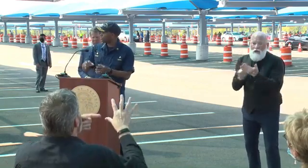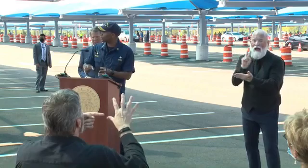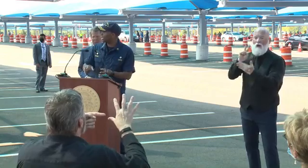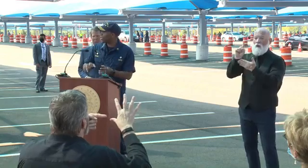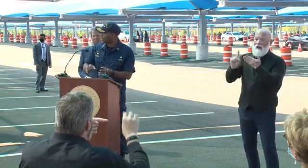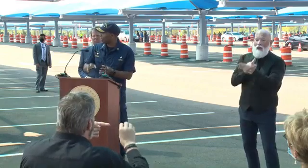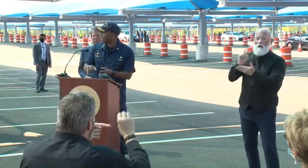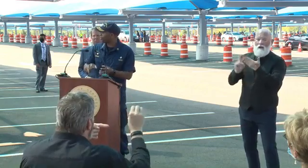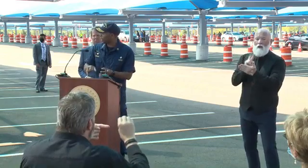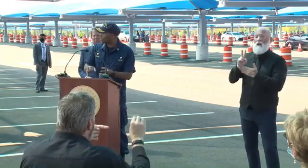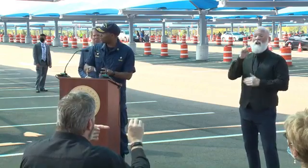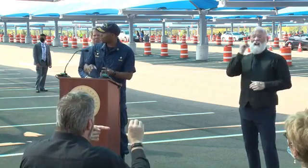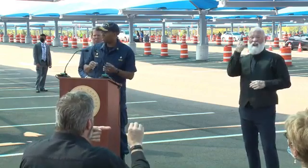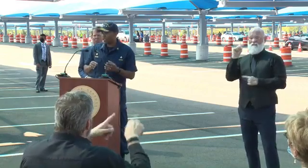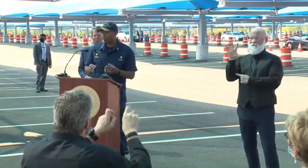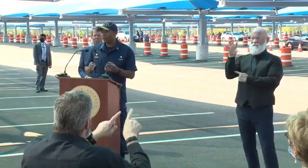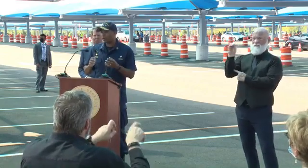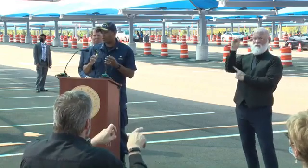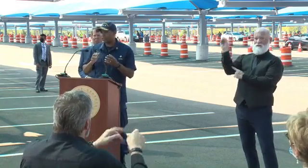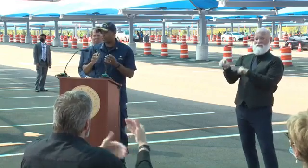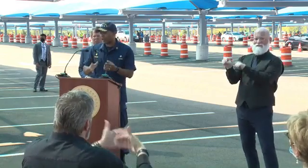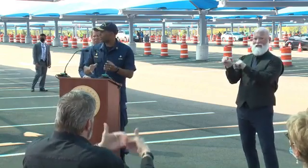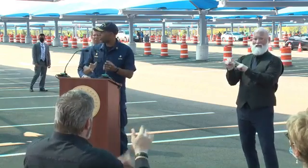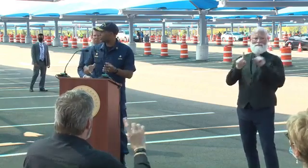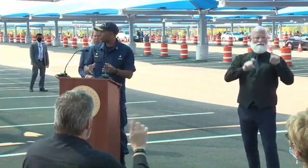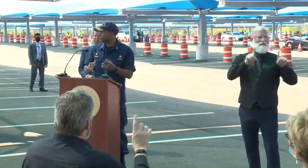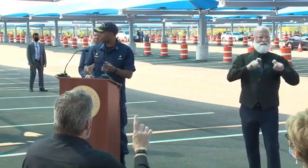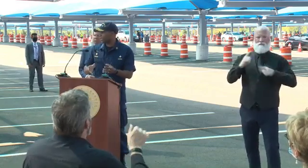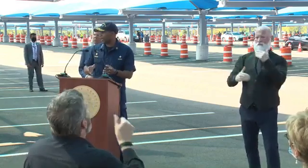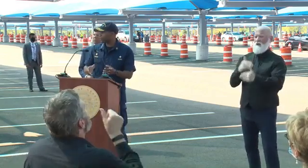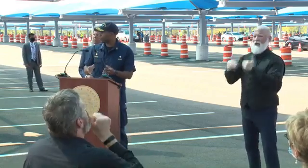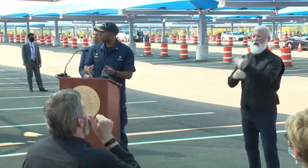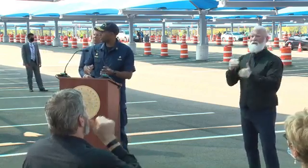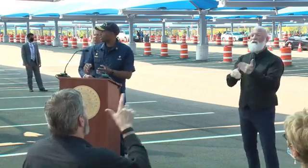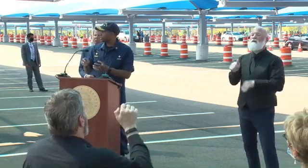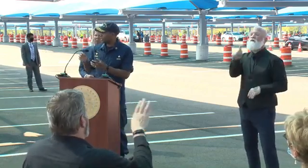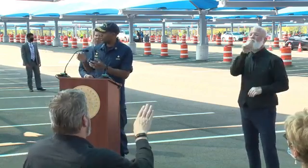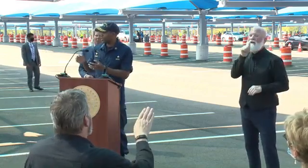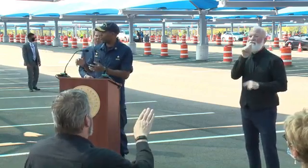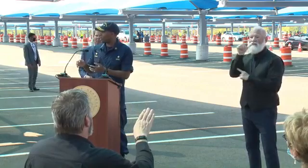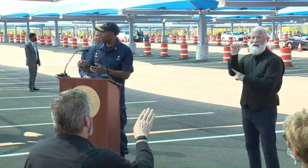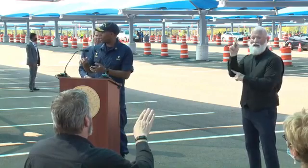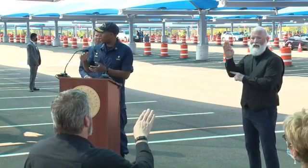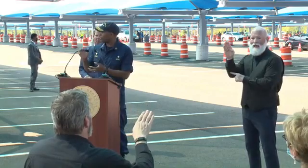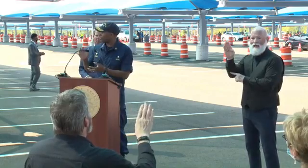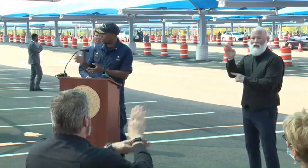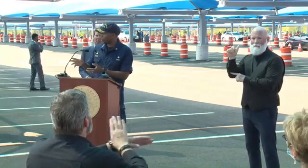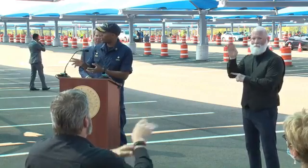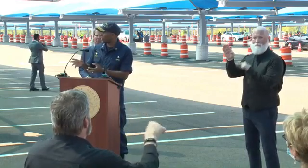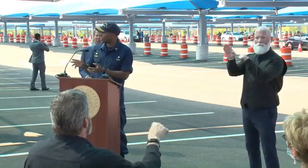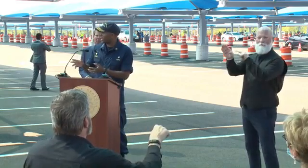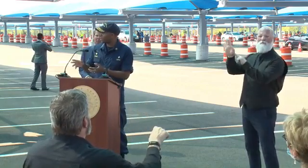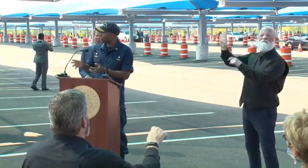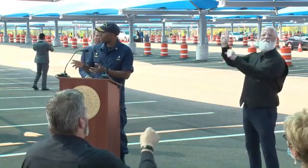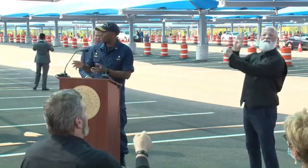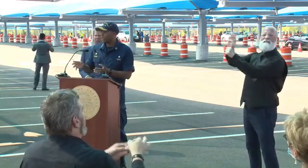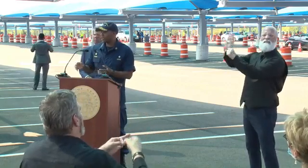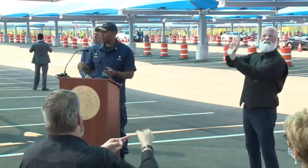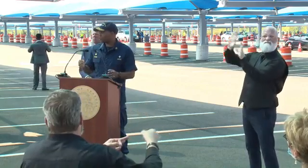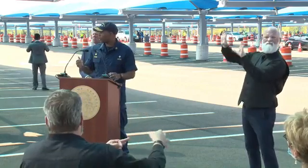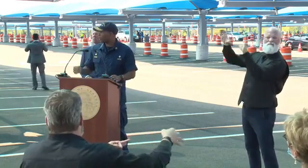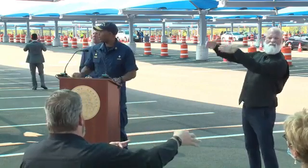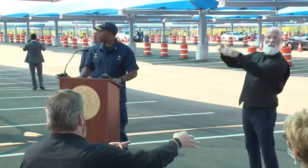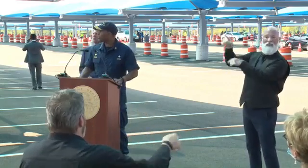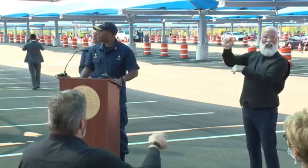Some of those commercial labs are a problem, and we are working directly with them through the task force. Some of them are doing much better